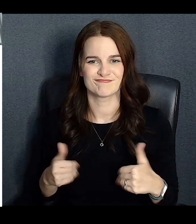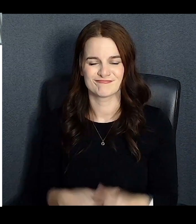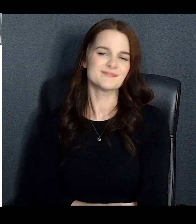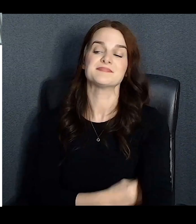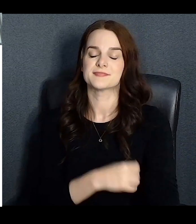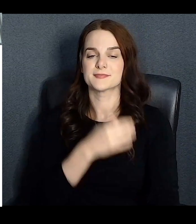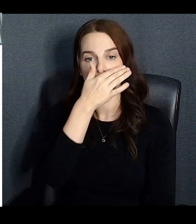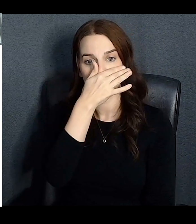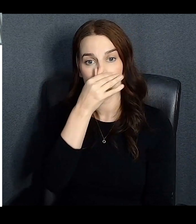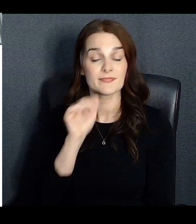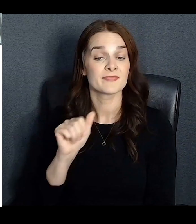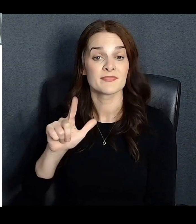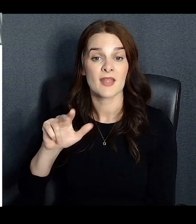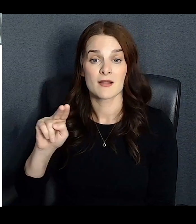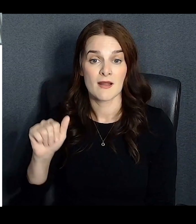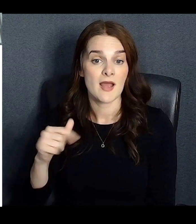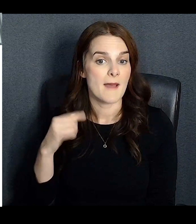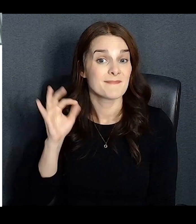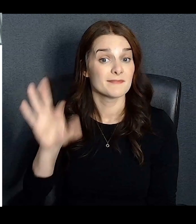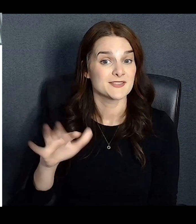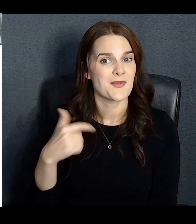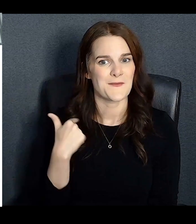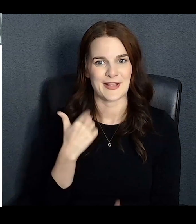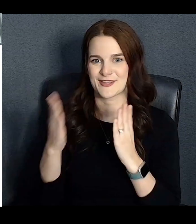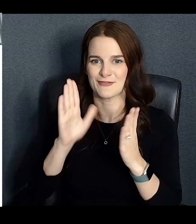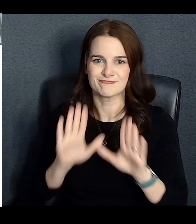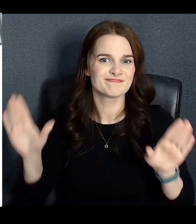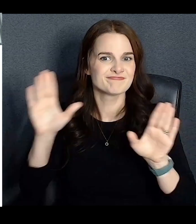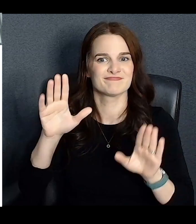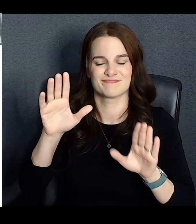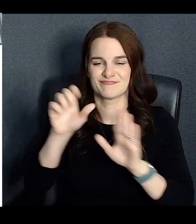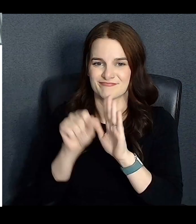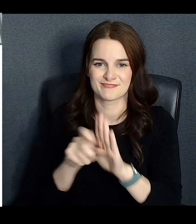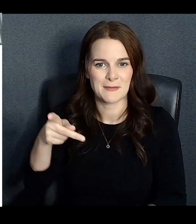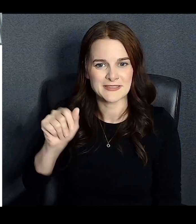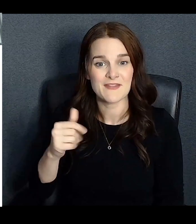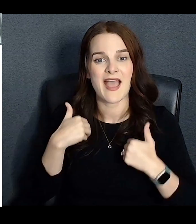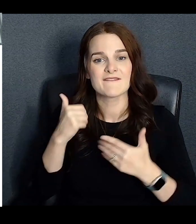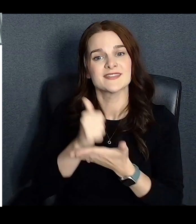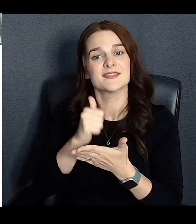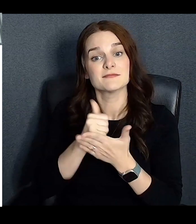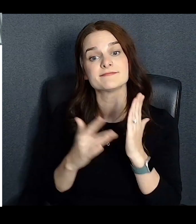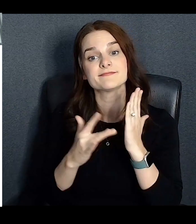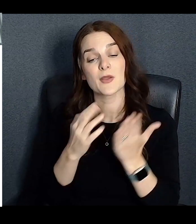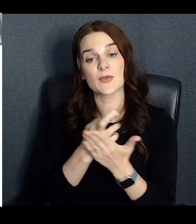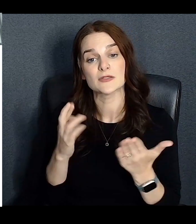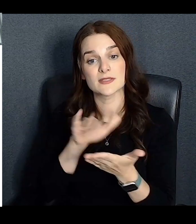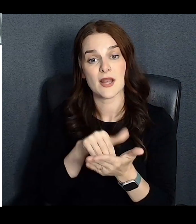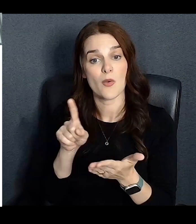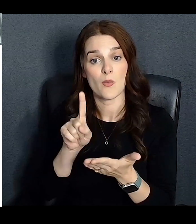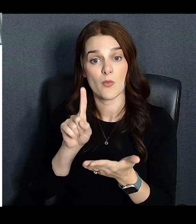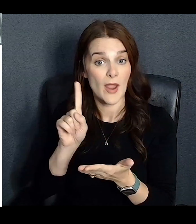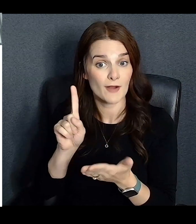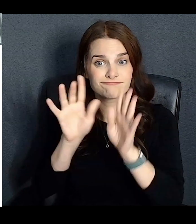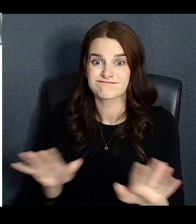So as I mentioned, we serve the entire state of Pennsylvania. And that means that we have assistive technology resource centers across the